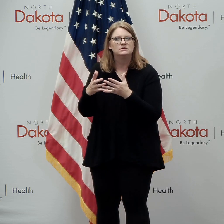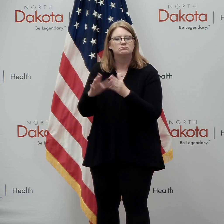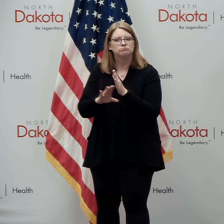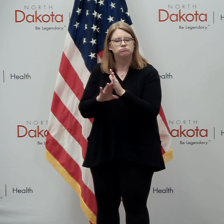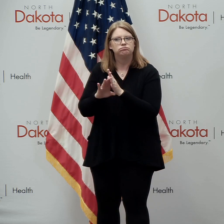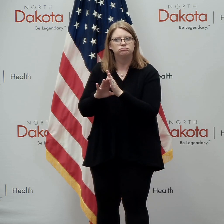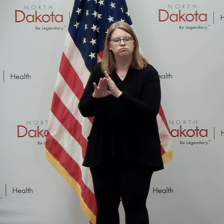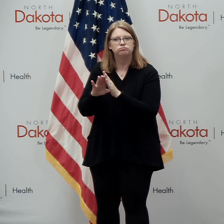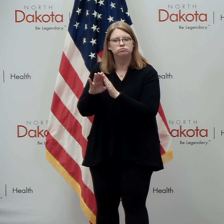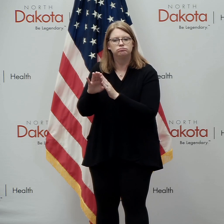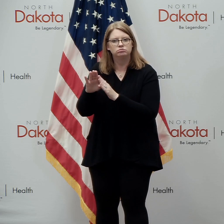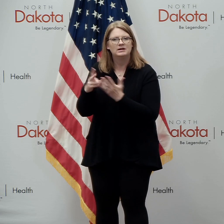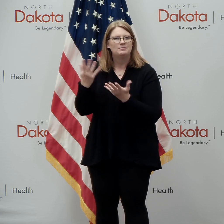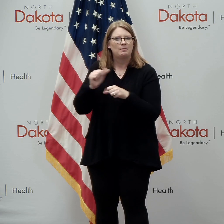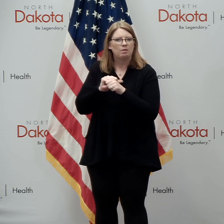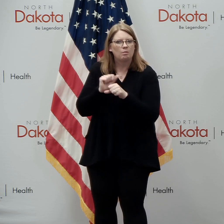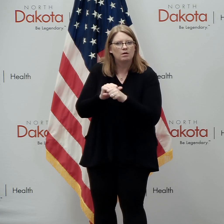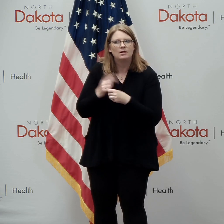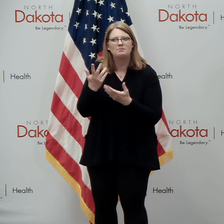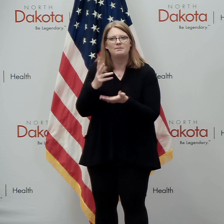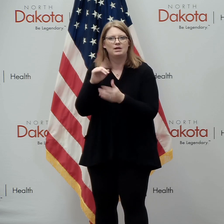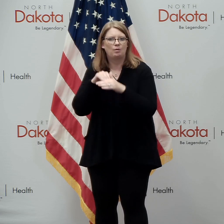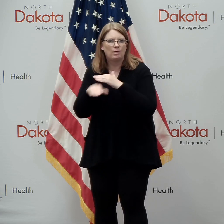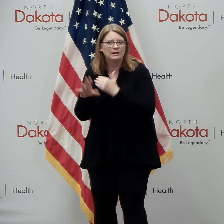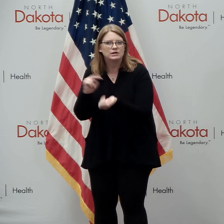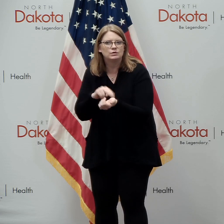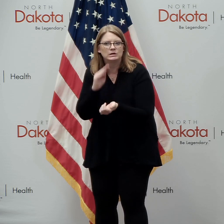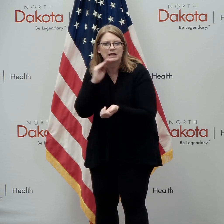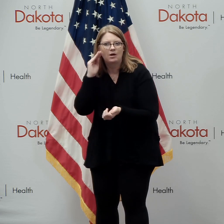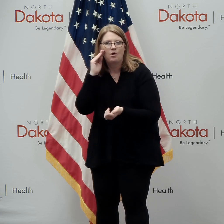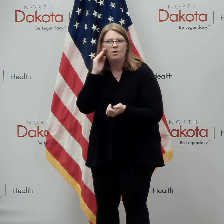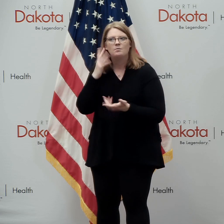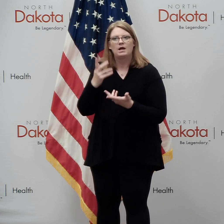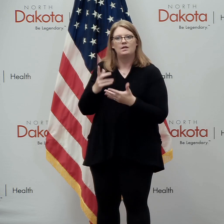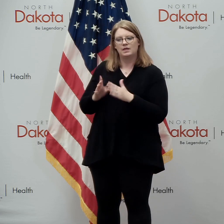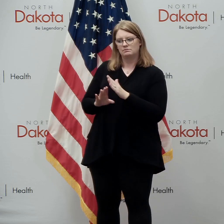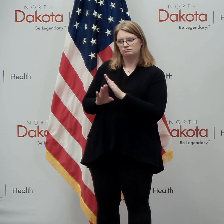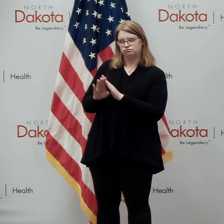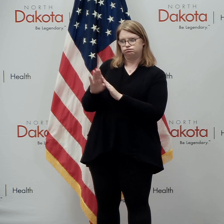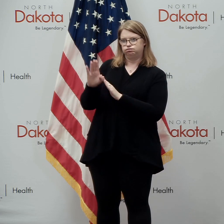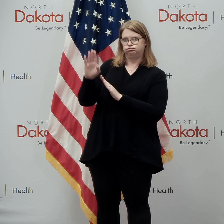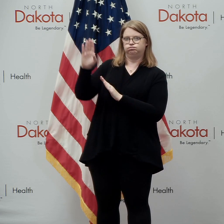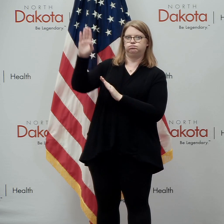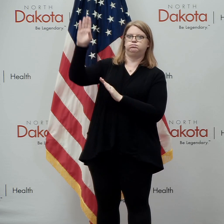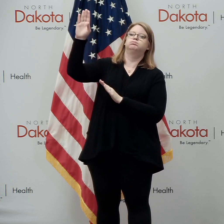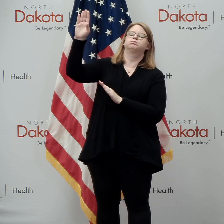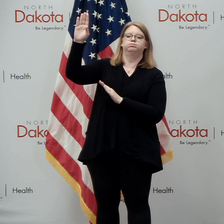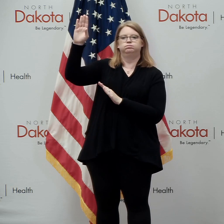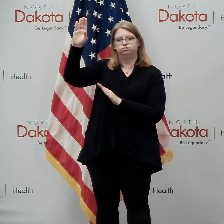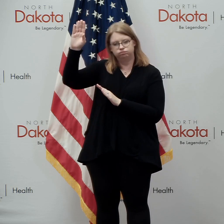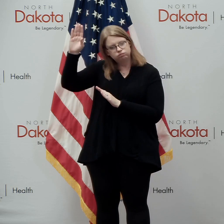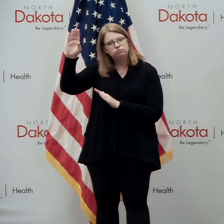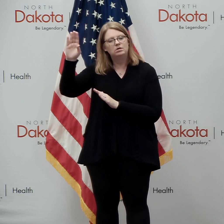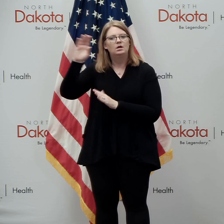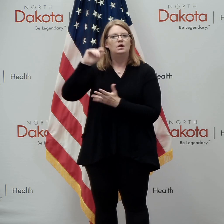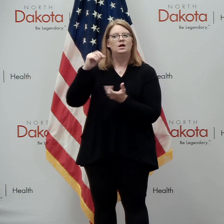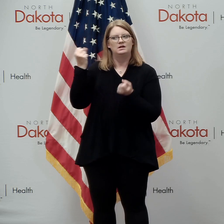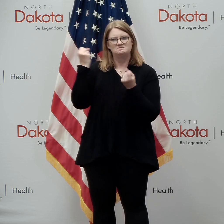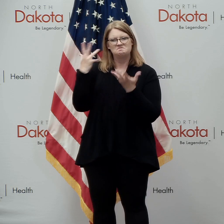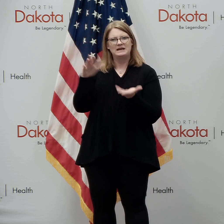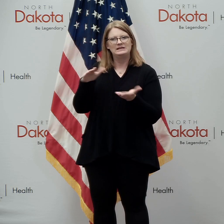working. They might be working in long-term care. Then you ended up with infections going into the most vulnerable, and then we ended up with